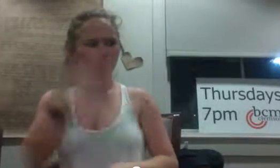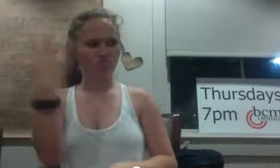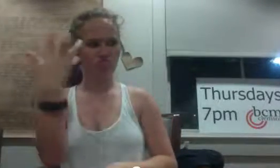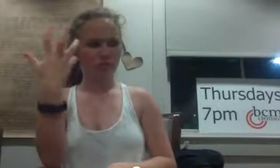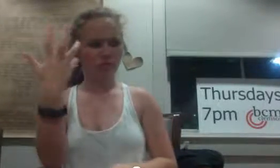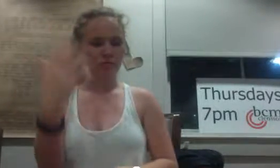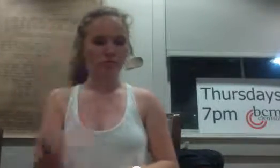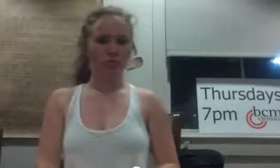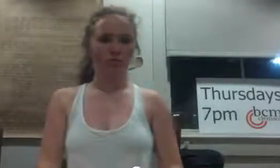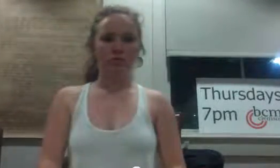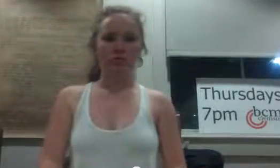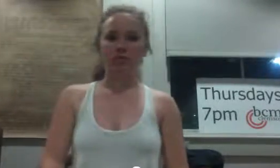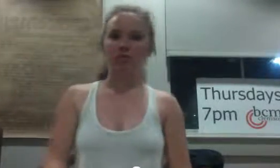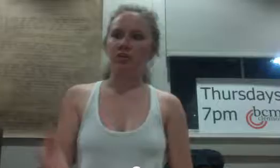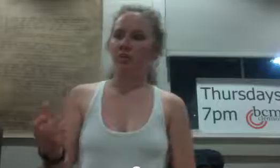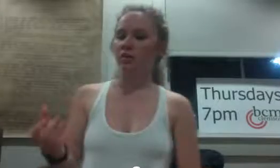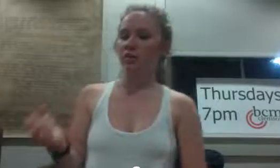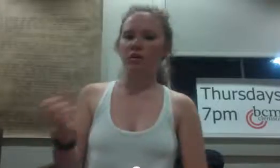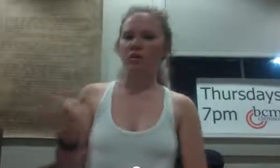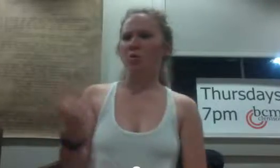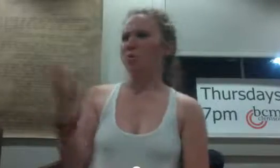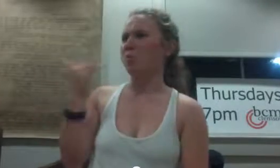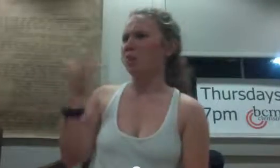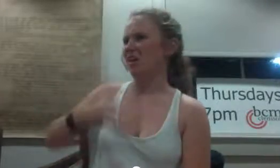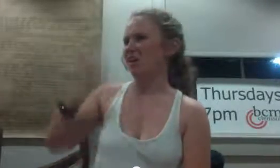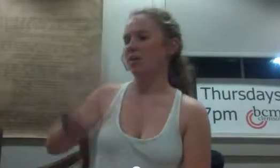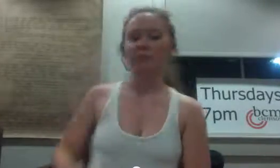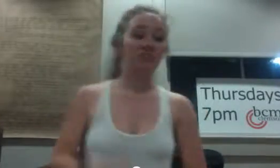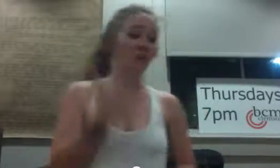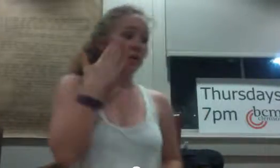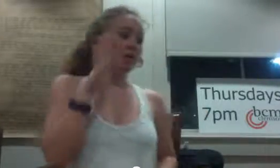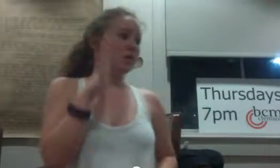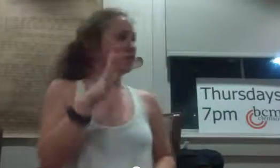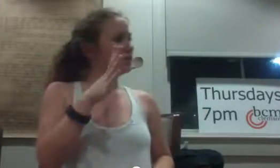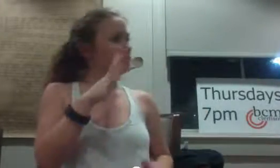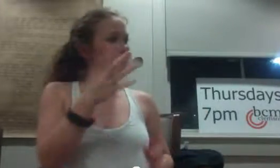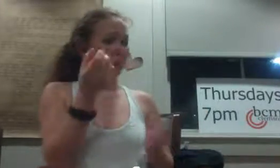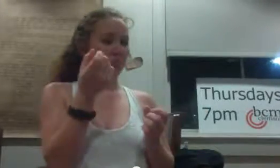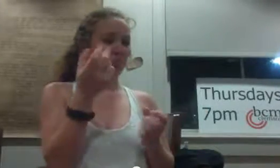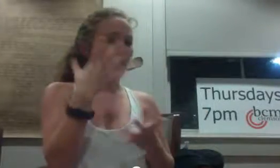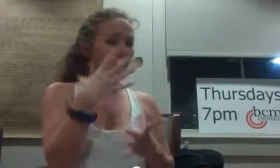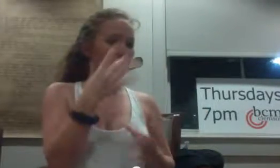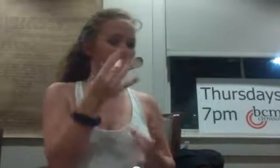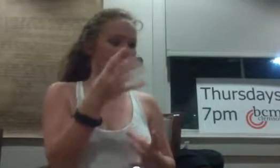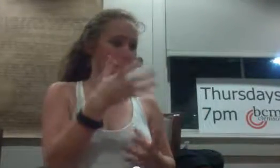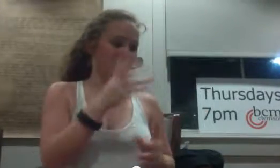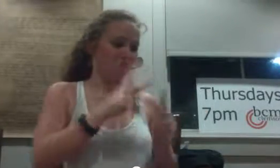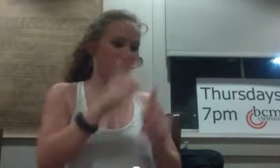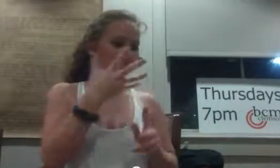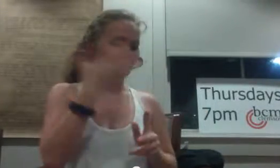So when a peaceful protest happened, other people around them became angry, which doesn't really make much